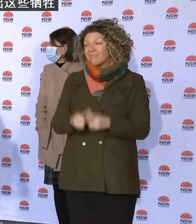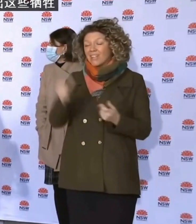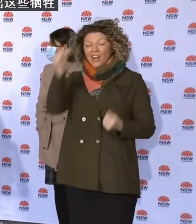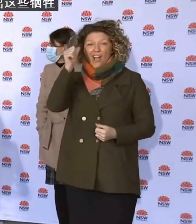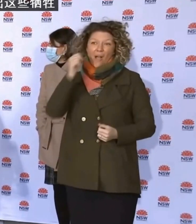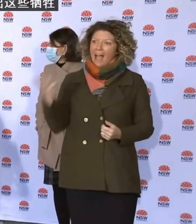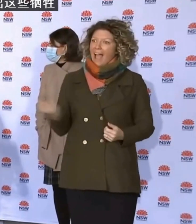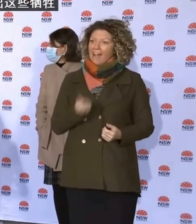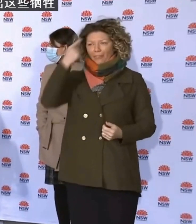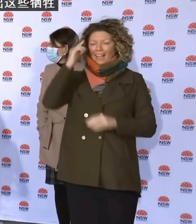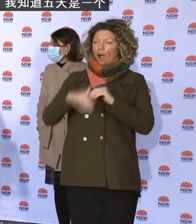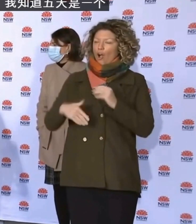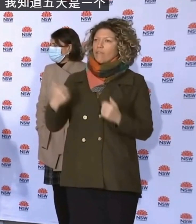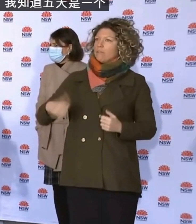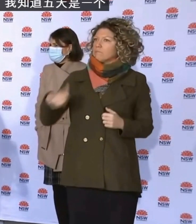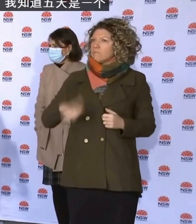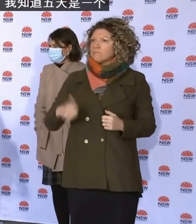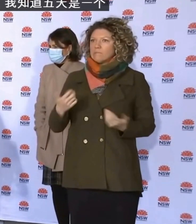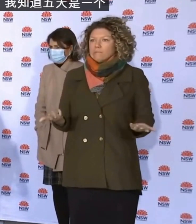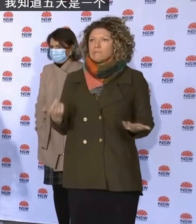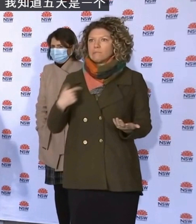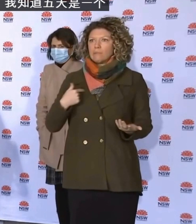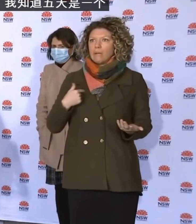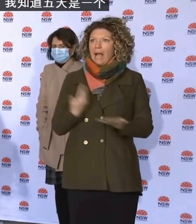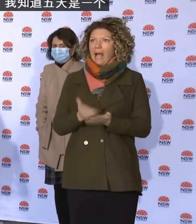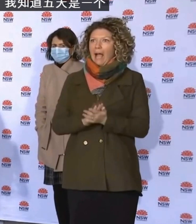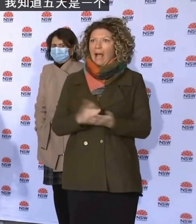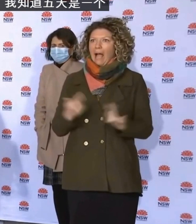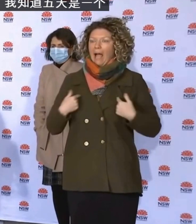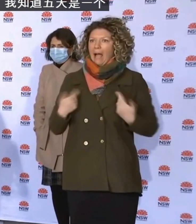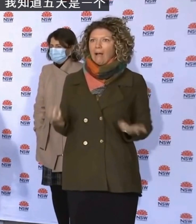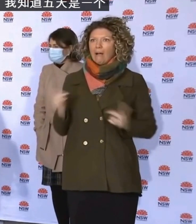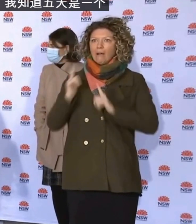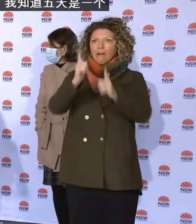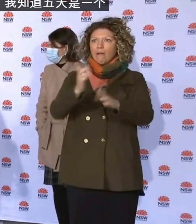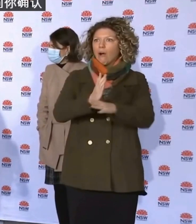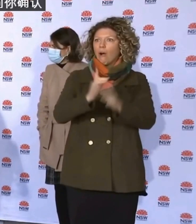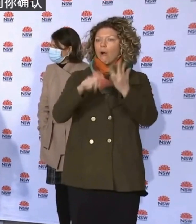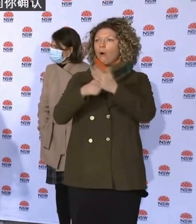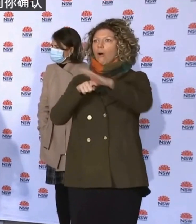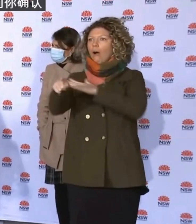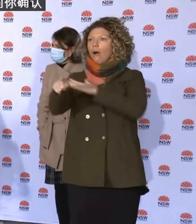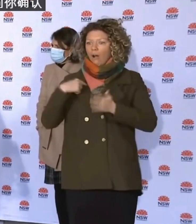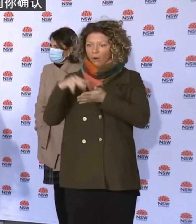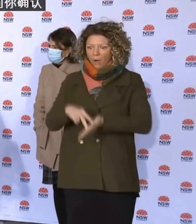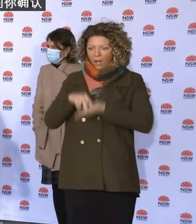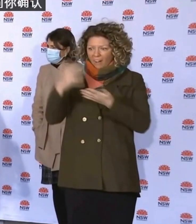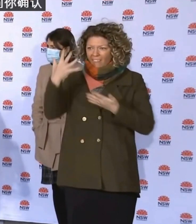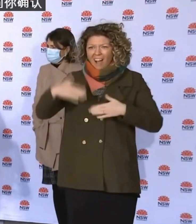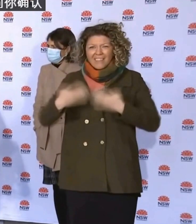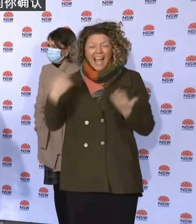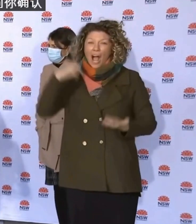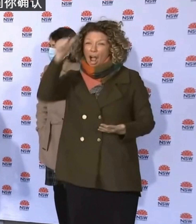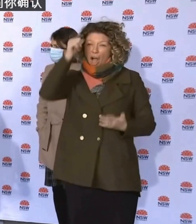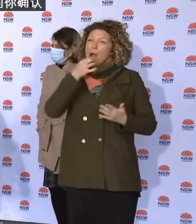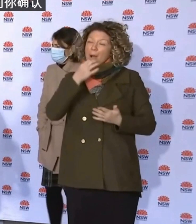these sacrifices at this time. This is too critical. So if you are waiting for a test, I know 5 days is a long time, but I